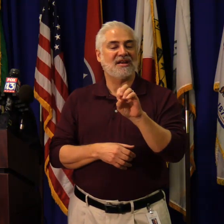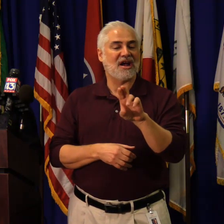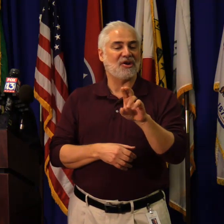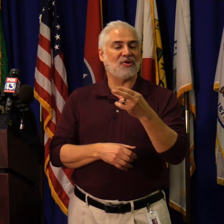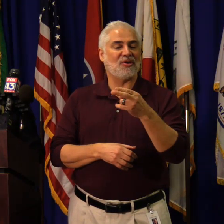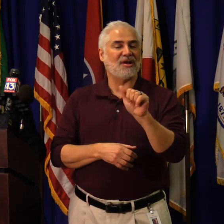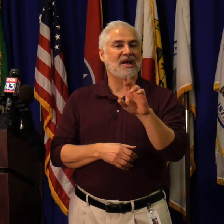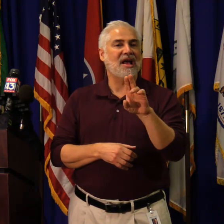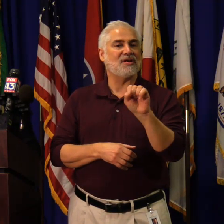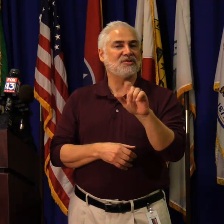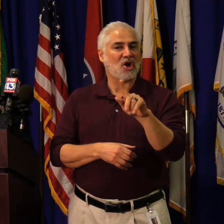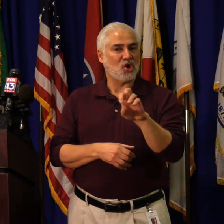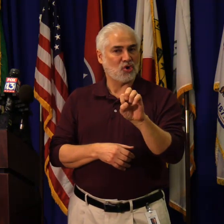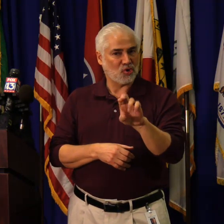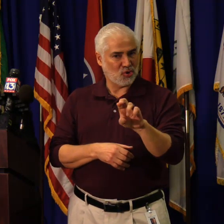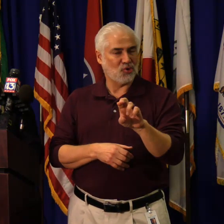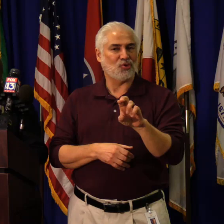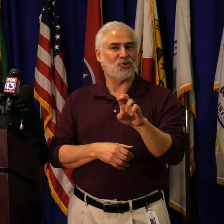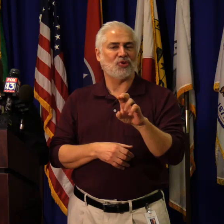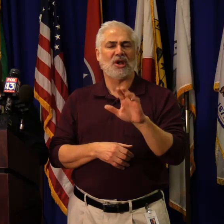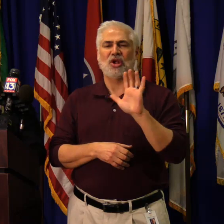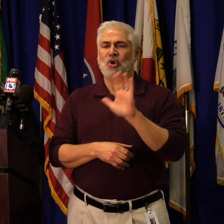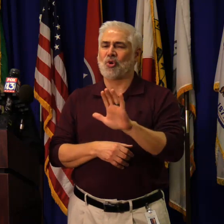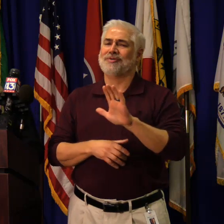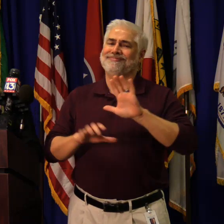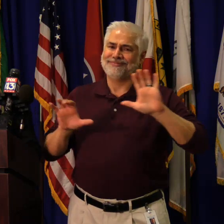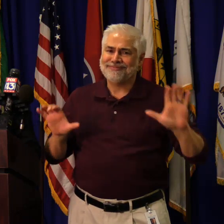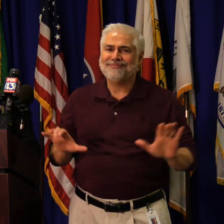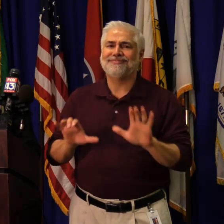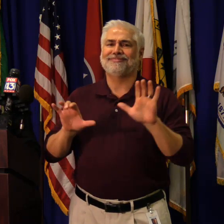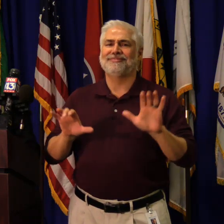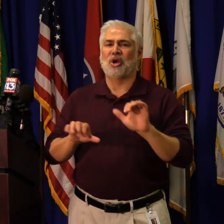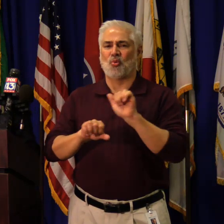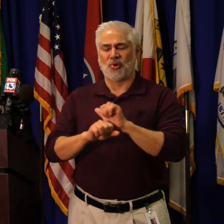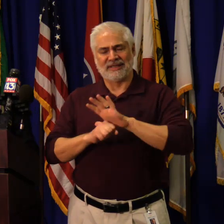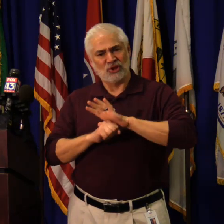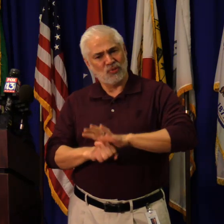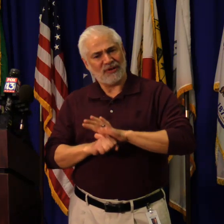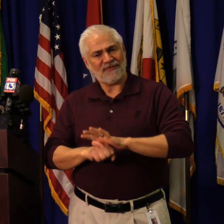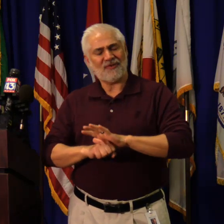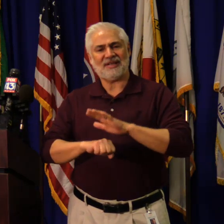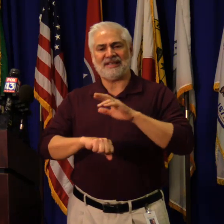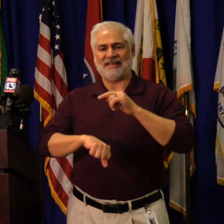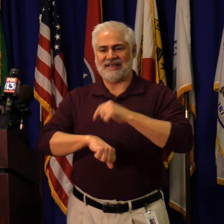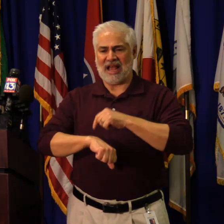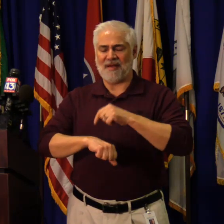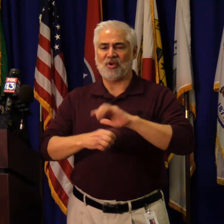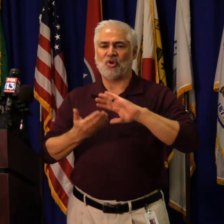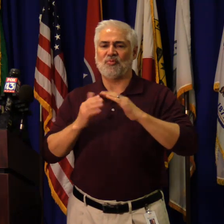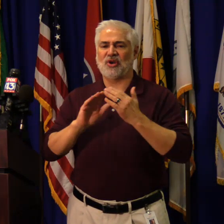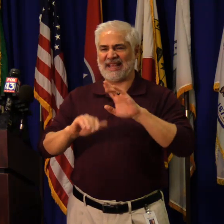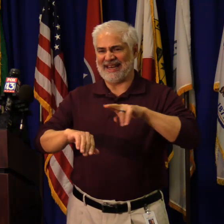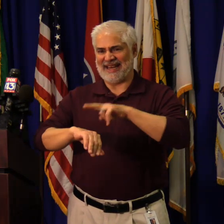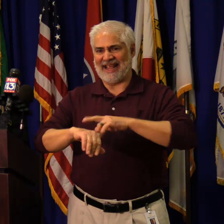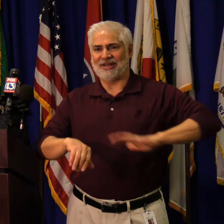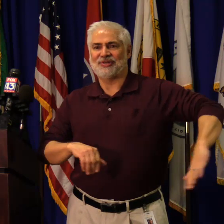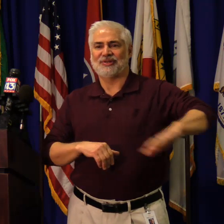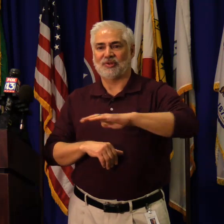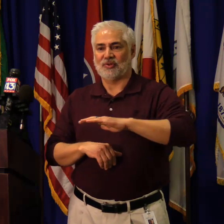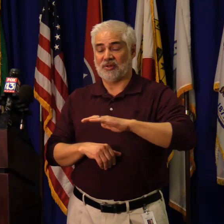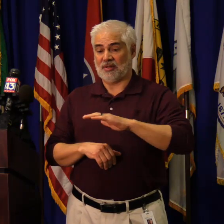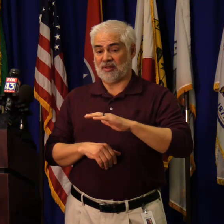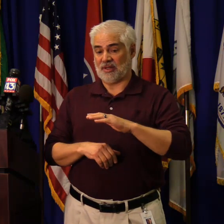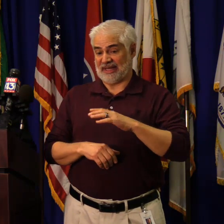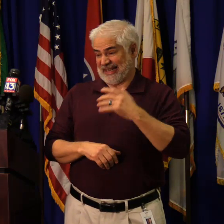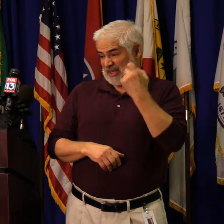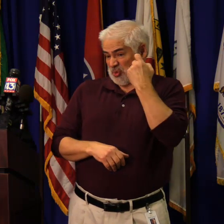your teams are doing during this stressful time for our community and for the nation. So let me talk just a little bit about the most recent